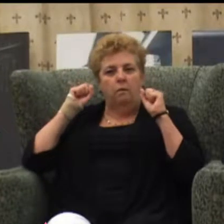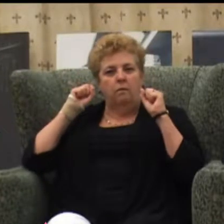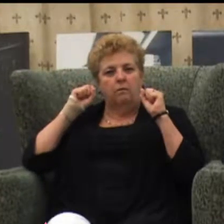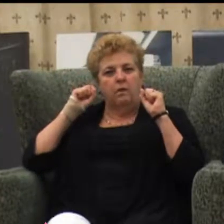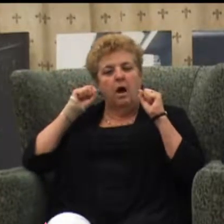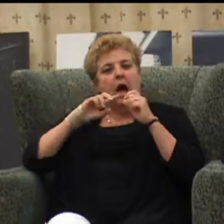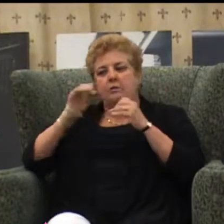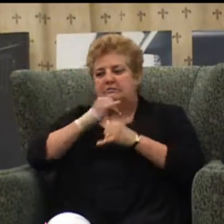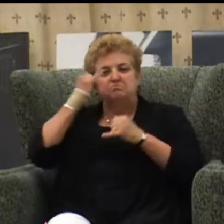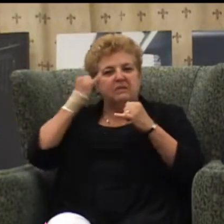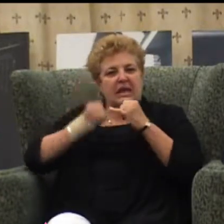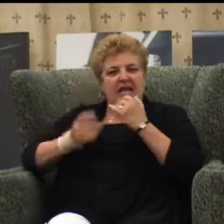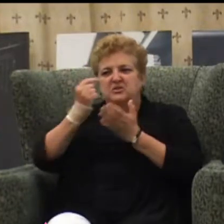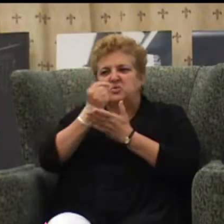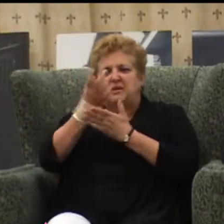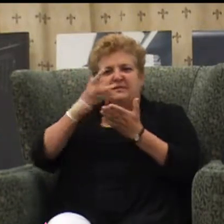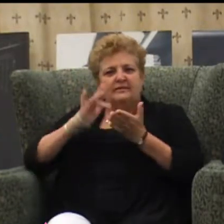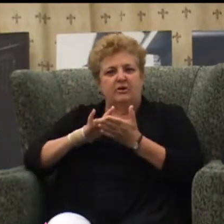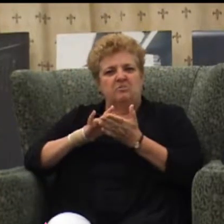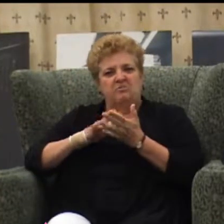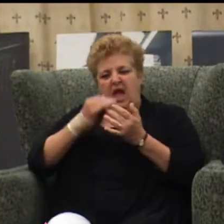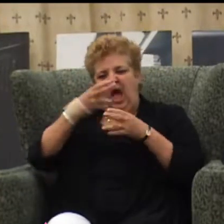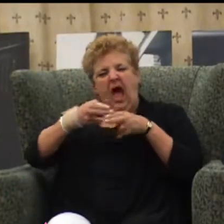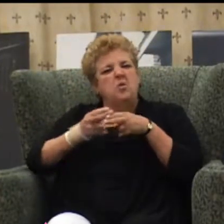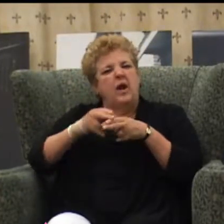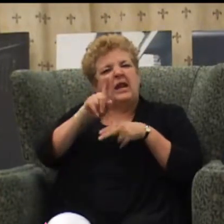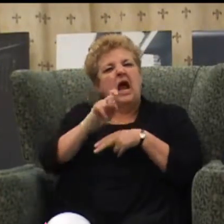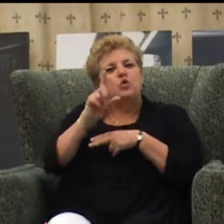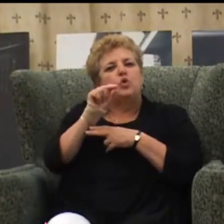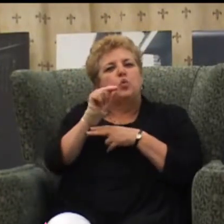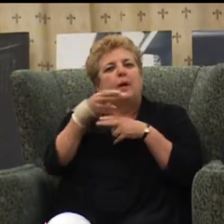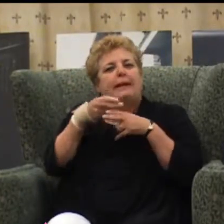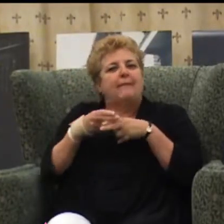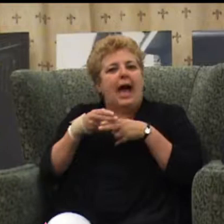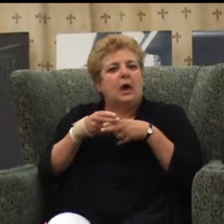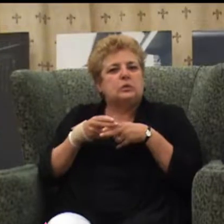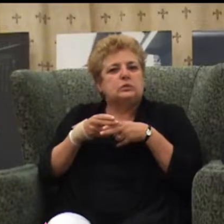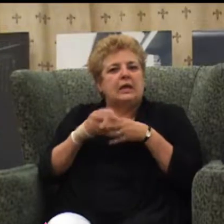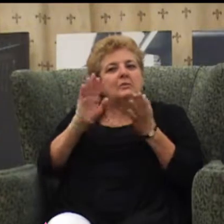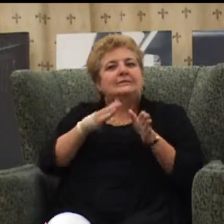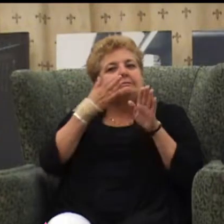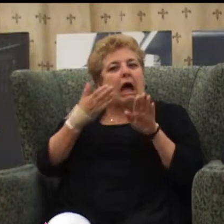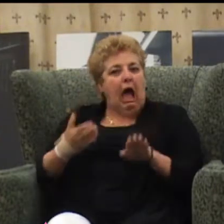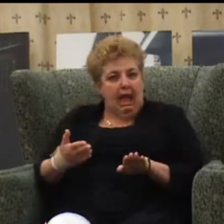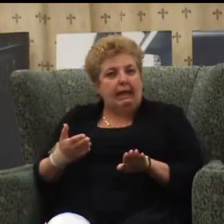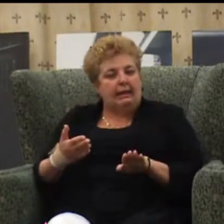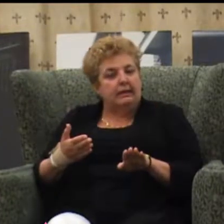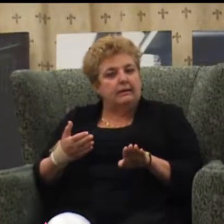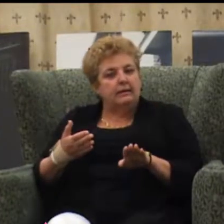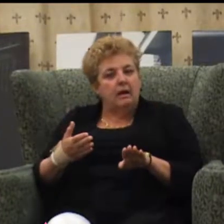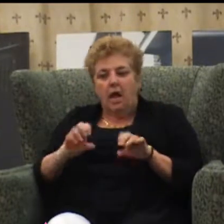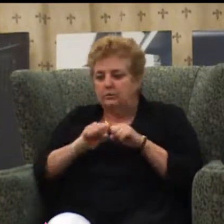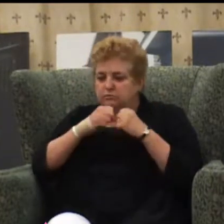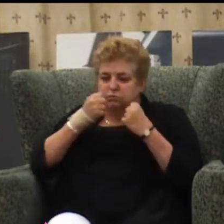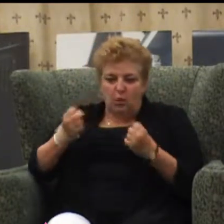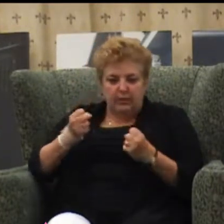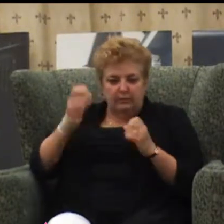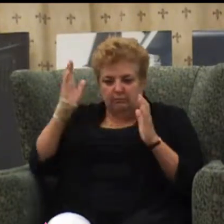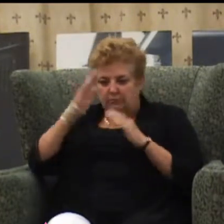You know, I was 120 pounds. I was dying of alcoholism. I was broken. I was hopeless. I was